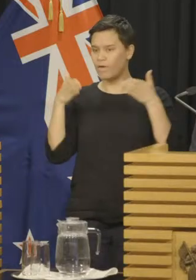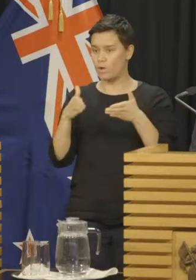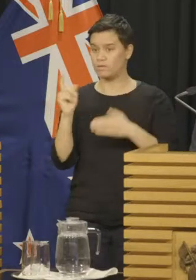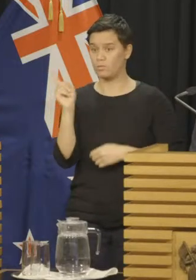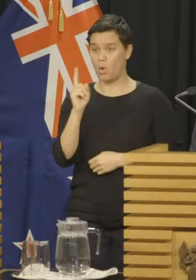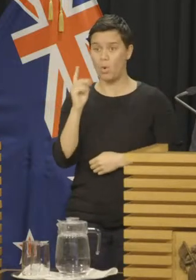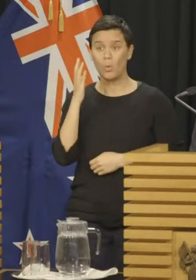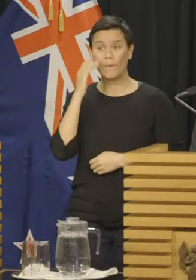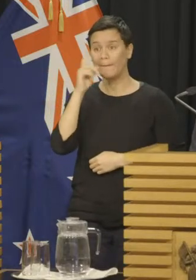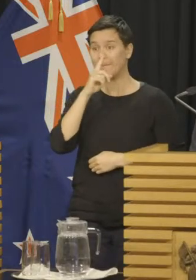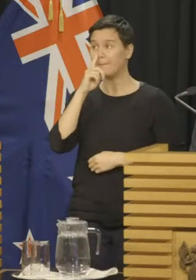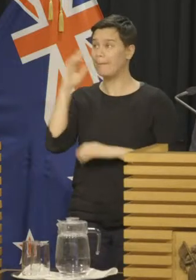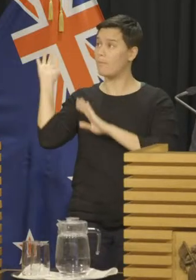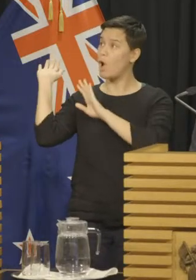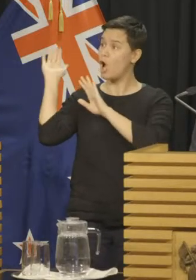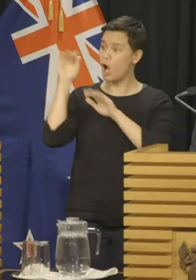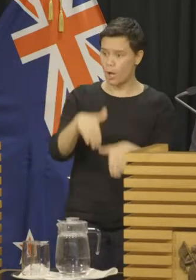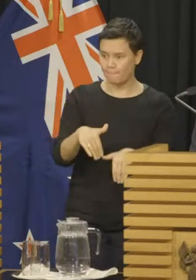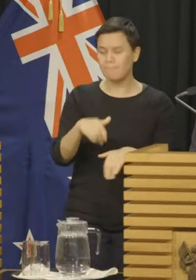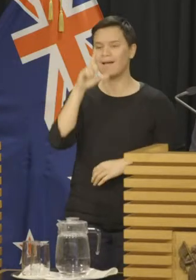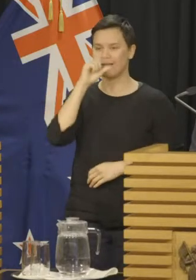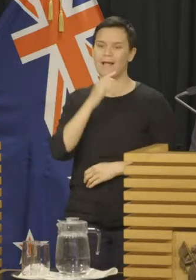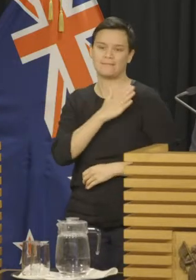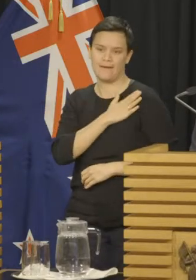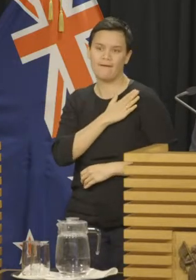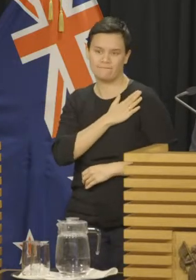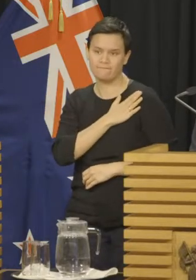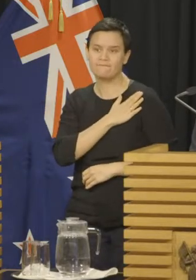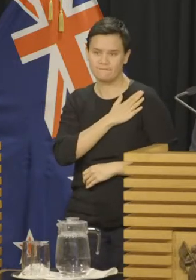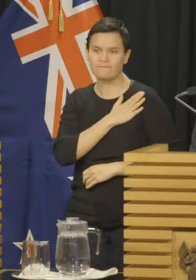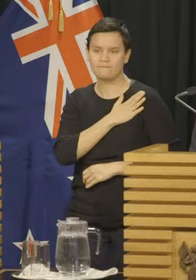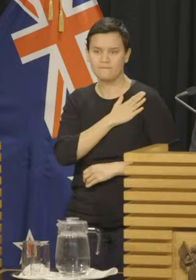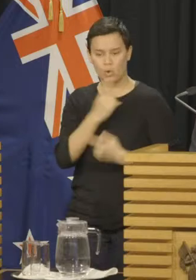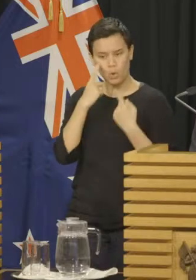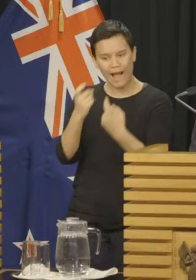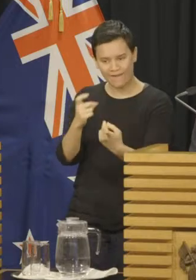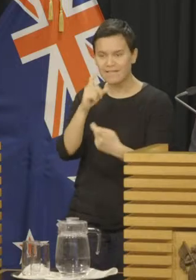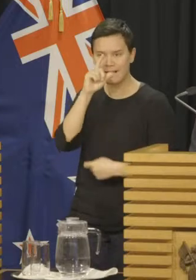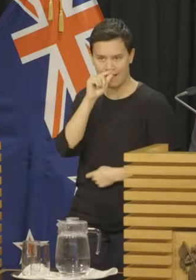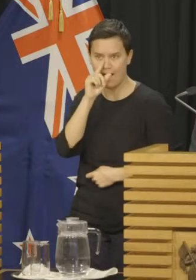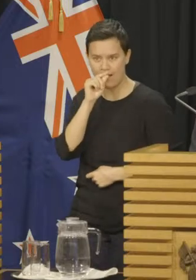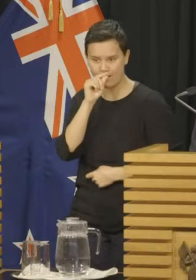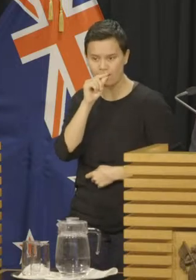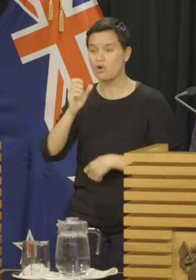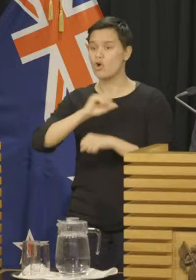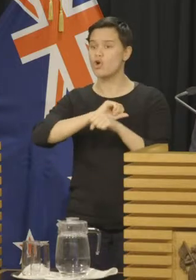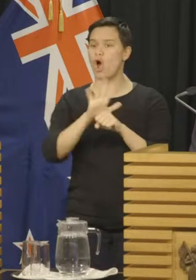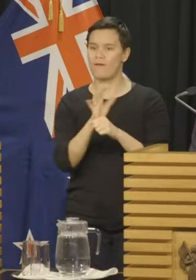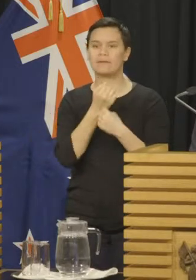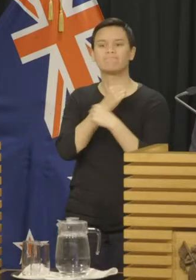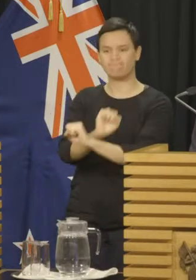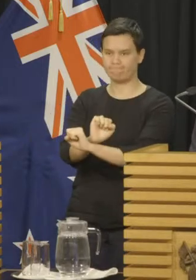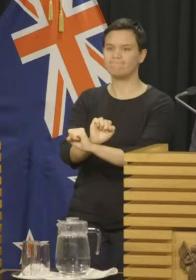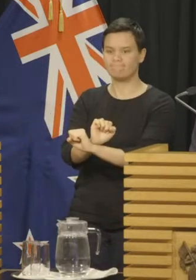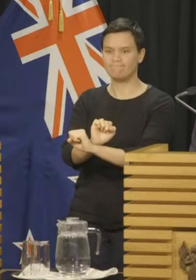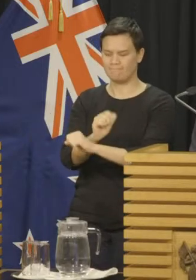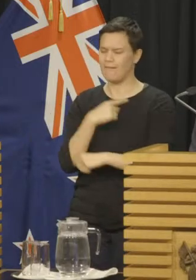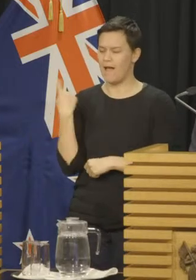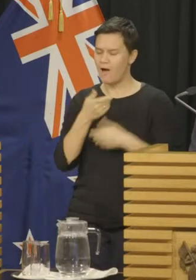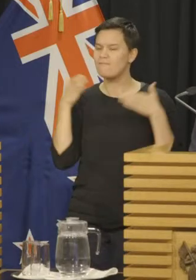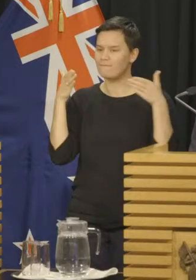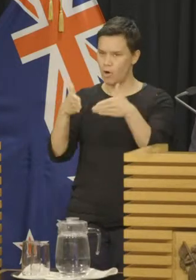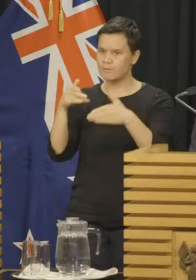individuals come home, they can do so safely, that we can look after them and we can make sure that COVID doesn't enter our community. So that's our primary